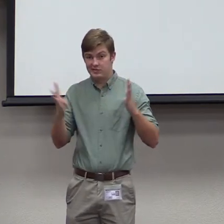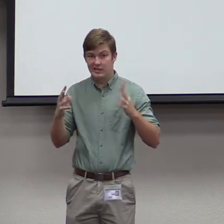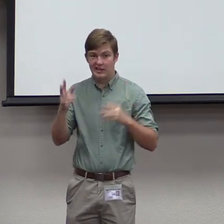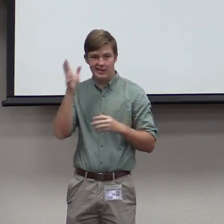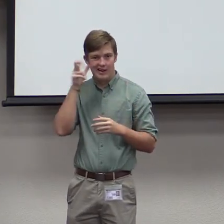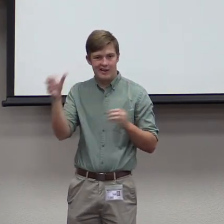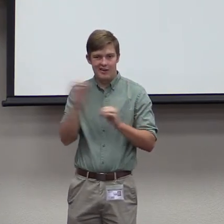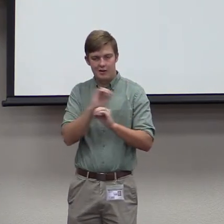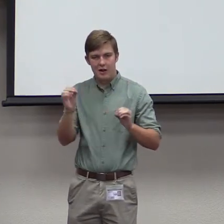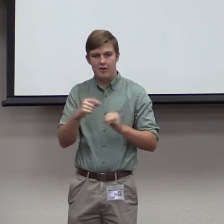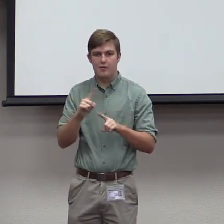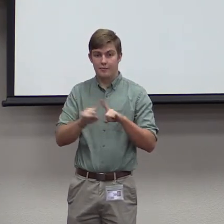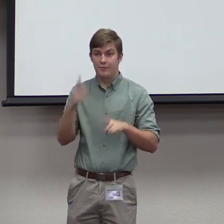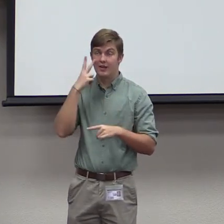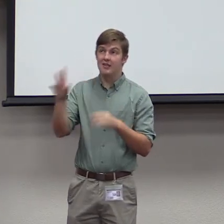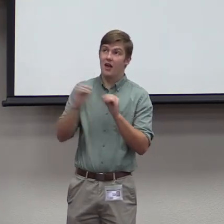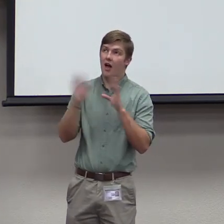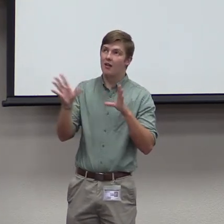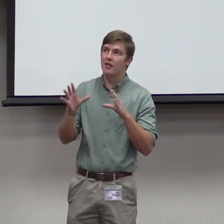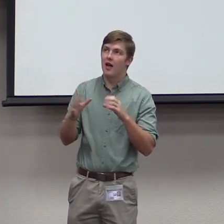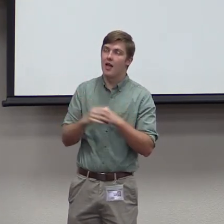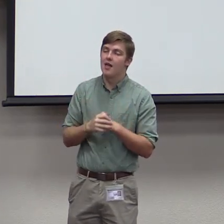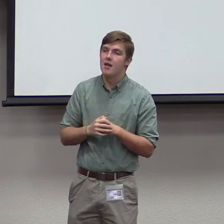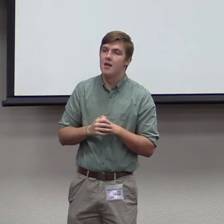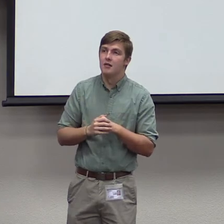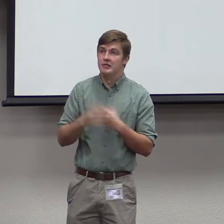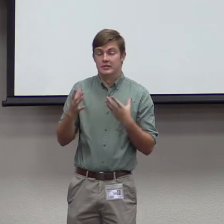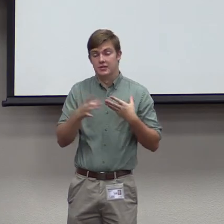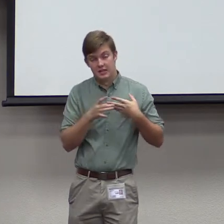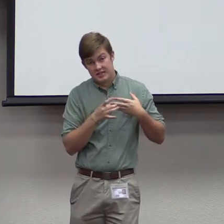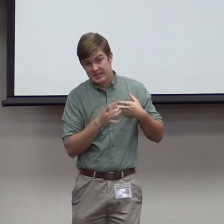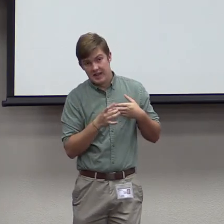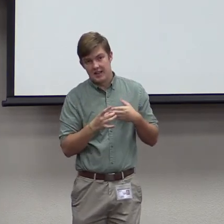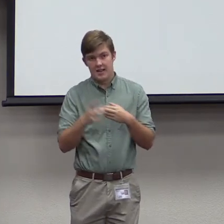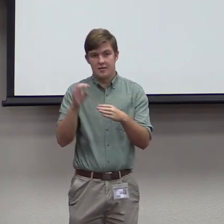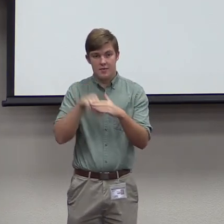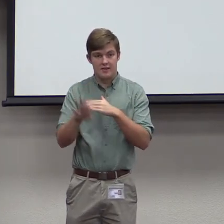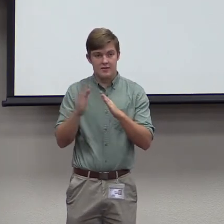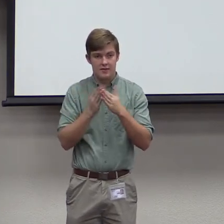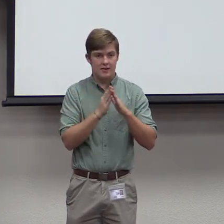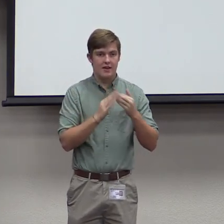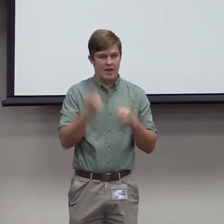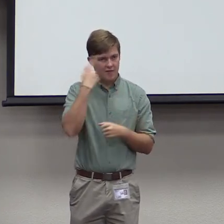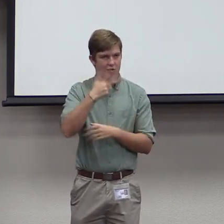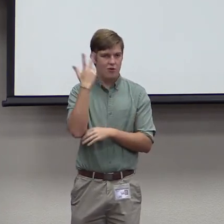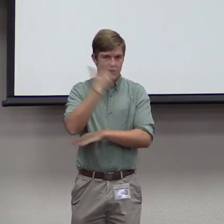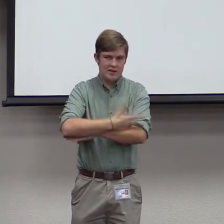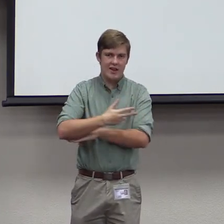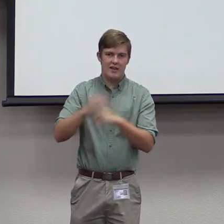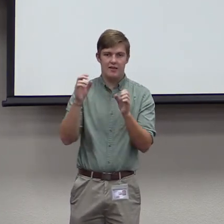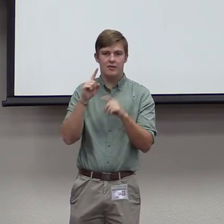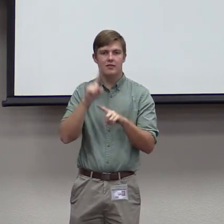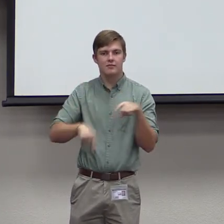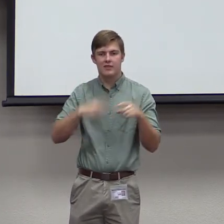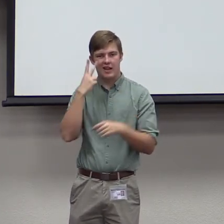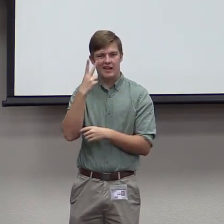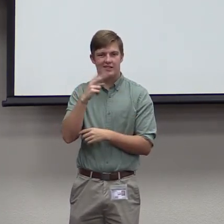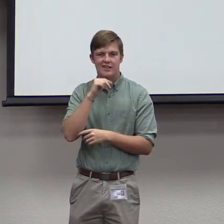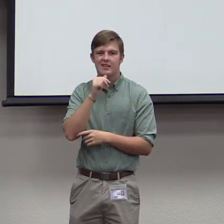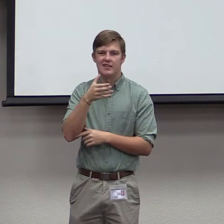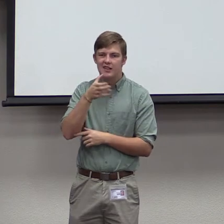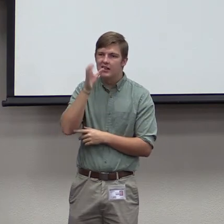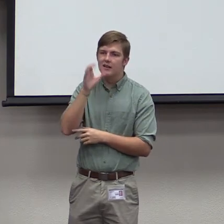he saw nothing. So they led him by the hand and brought him into Damascus, and for 3 days he was without sight. He neither ate nor